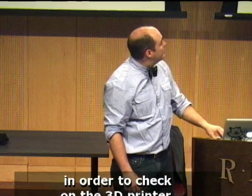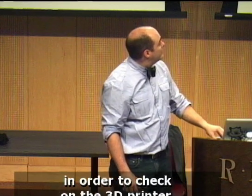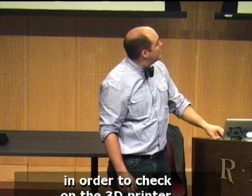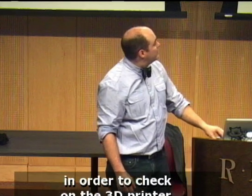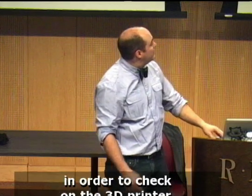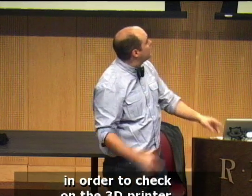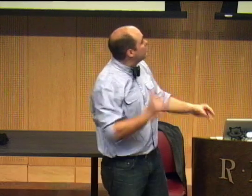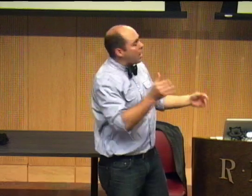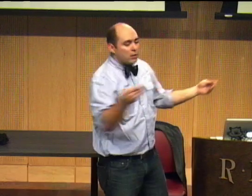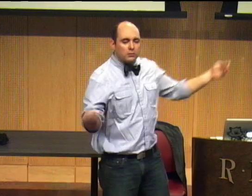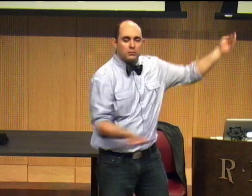3D printer.